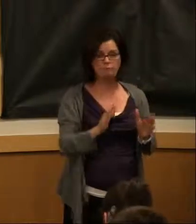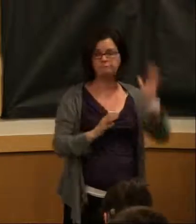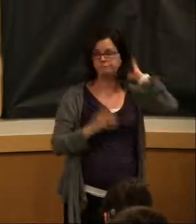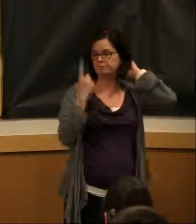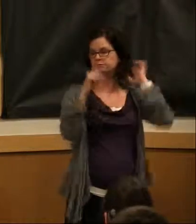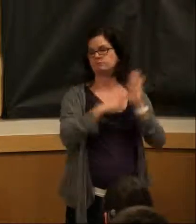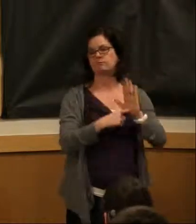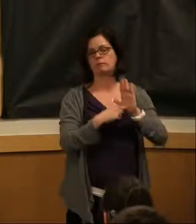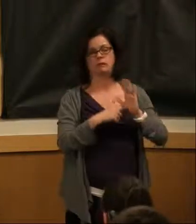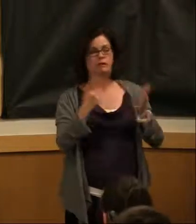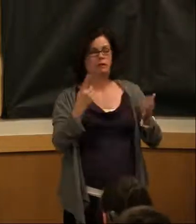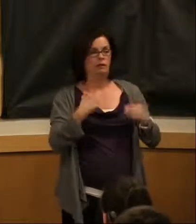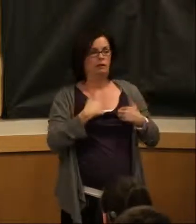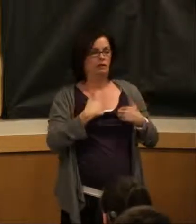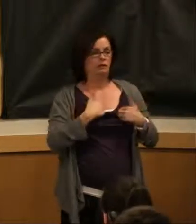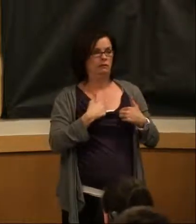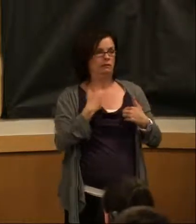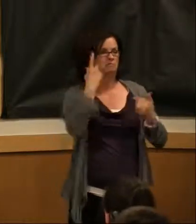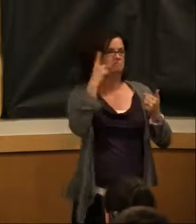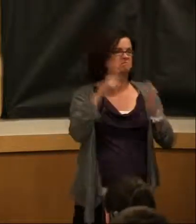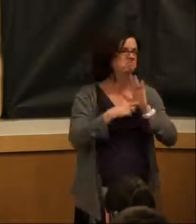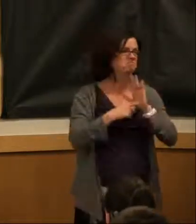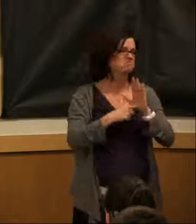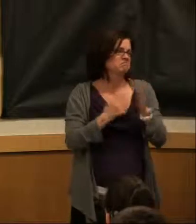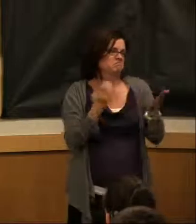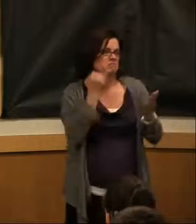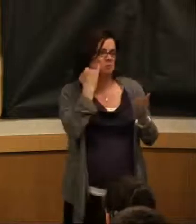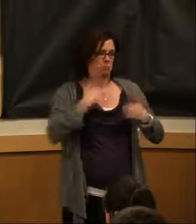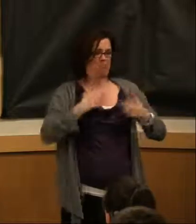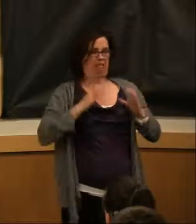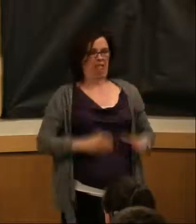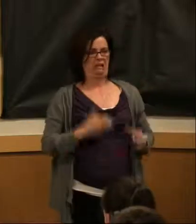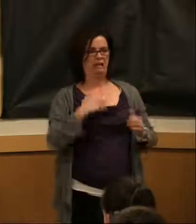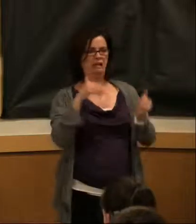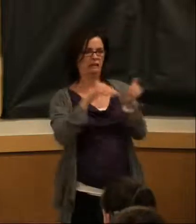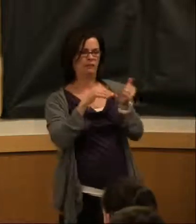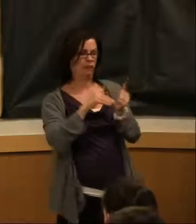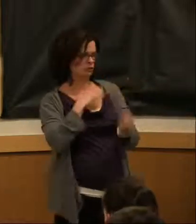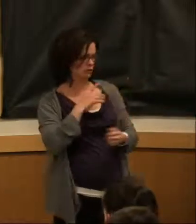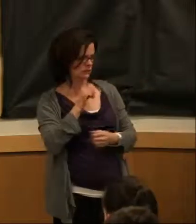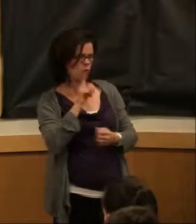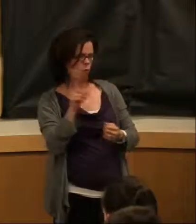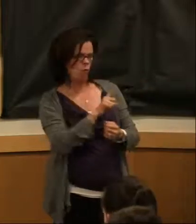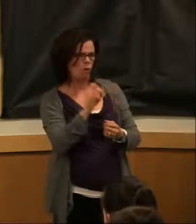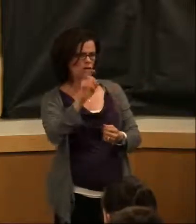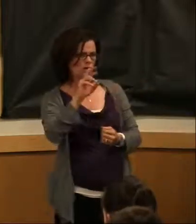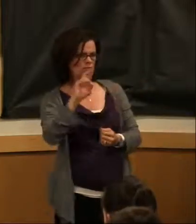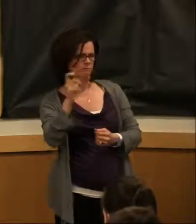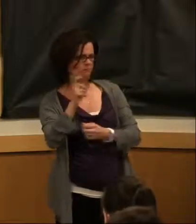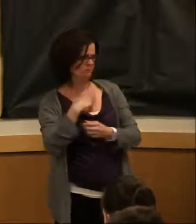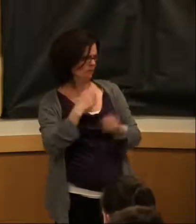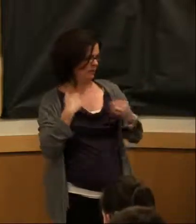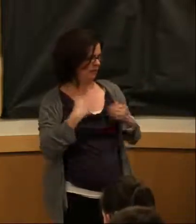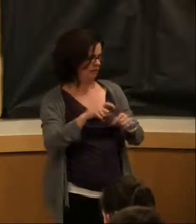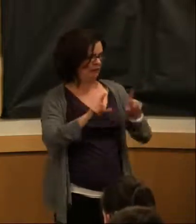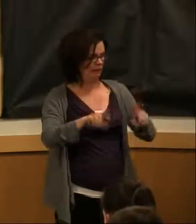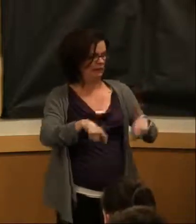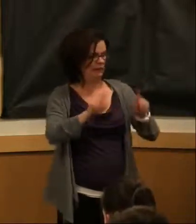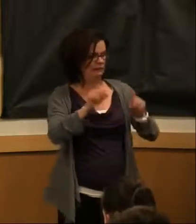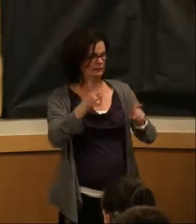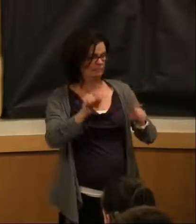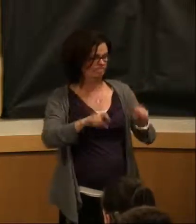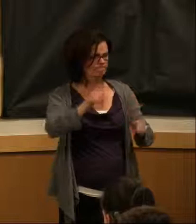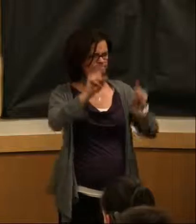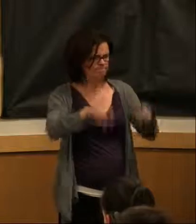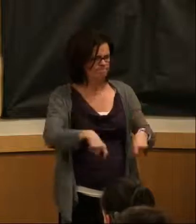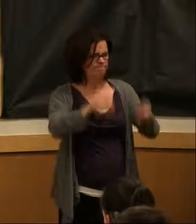If myself as a client, a doctor orders me to get some range of motion for my legs or for my arms, we'll send the physical